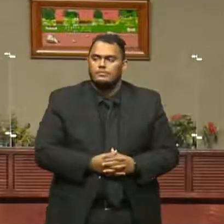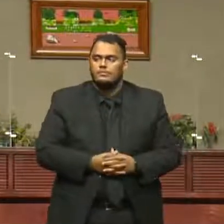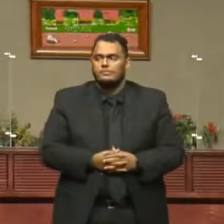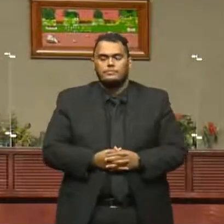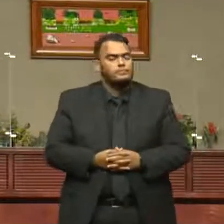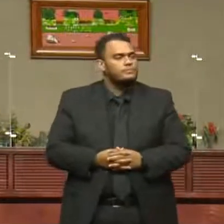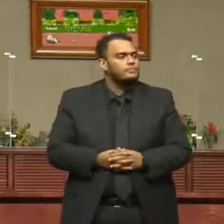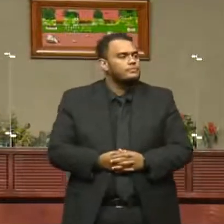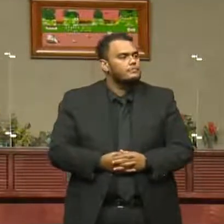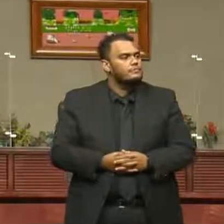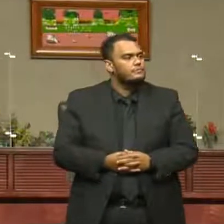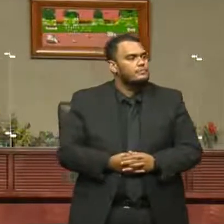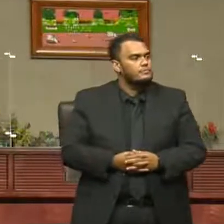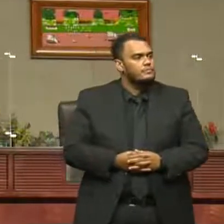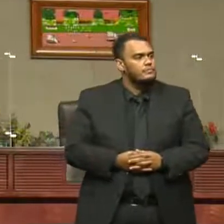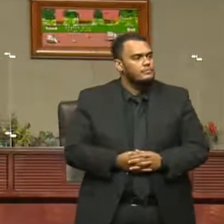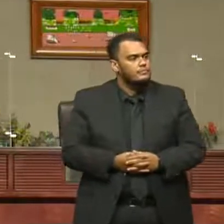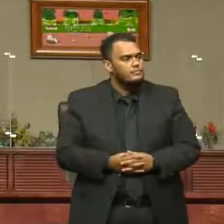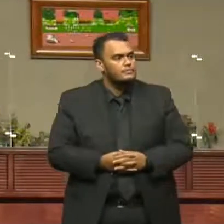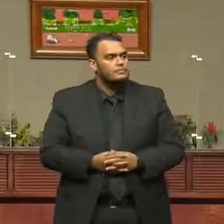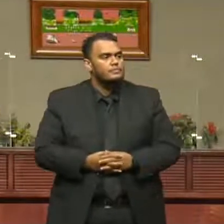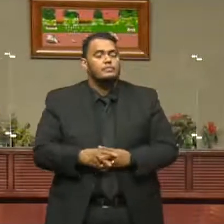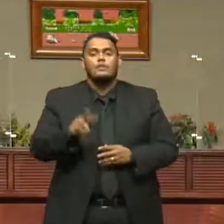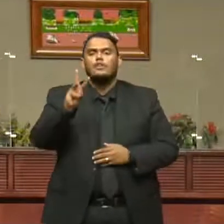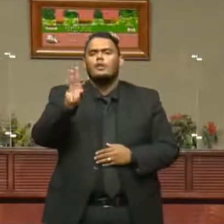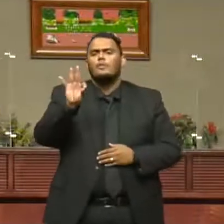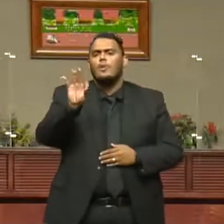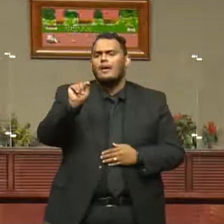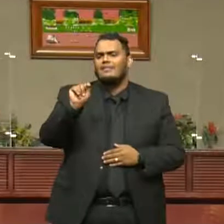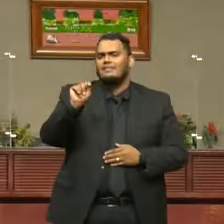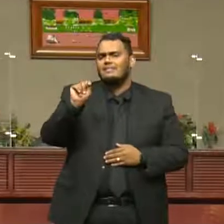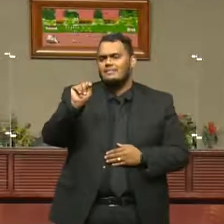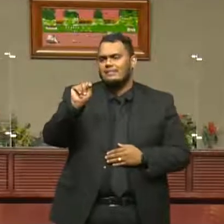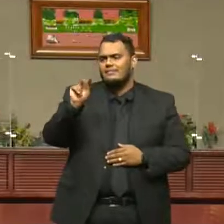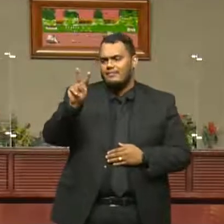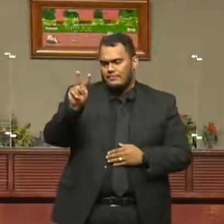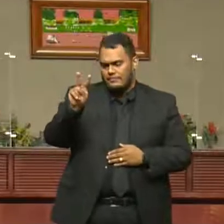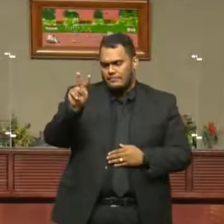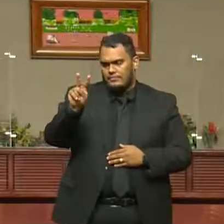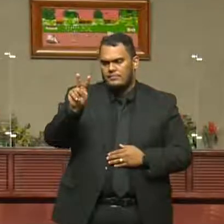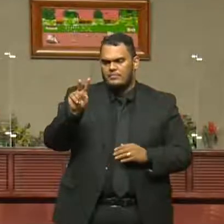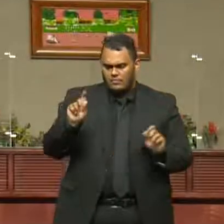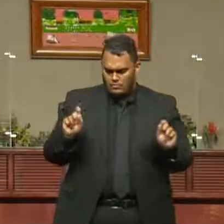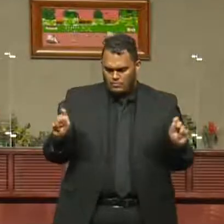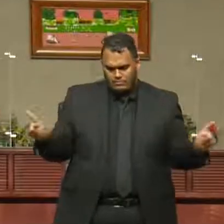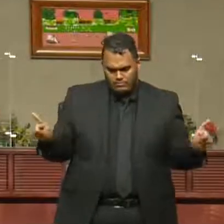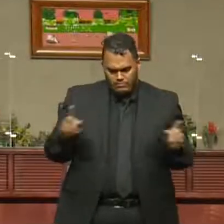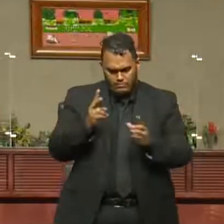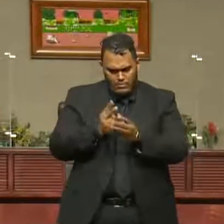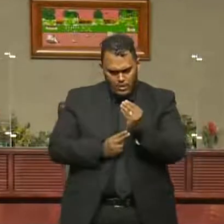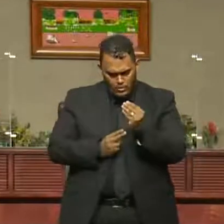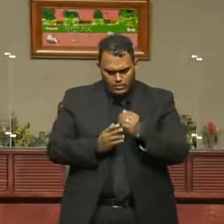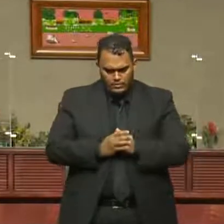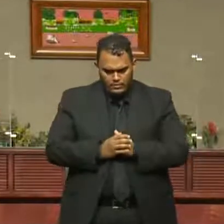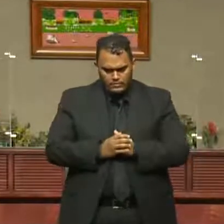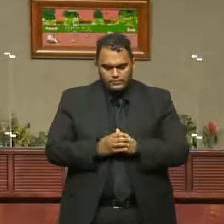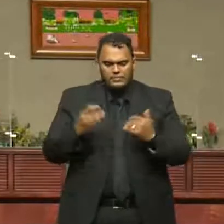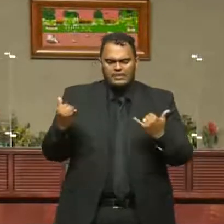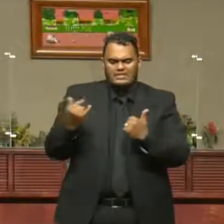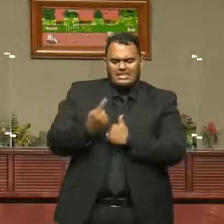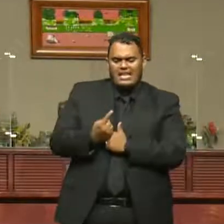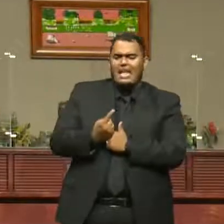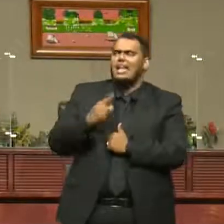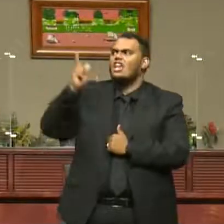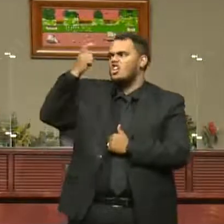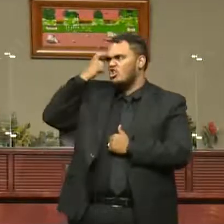comes from WFTV, a producer, and this question is for both of you. The question reads, today the governor said he would ban vaccine passports in Florida. Are